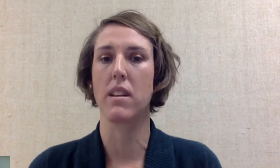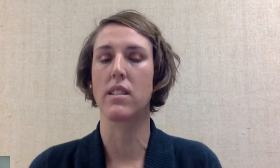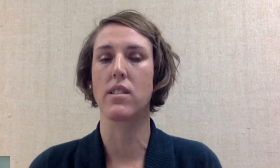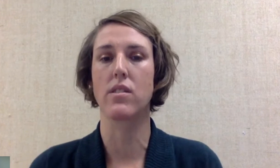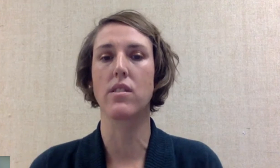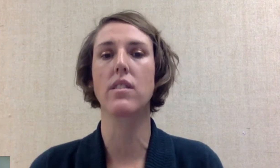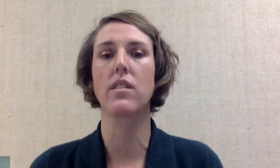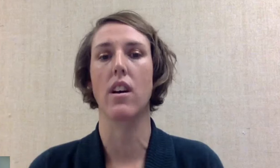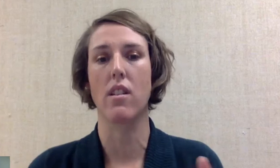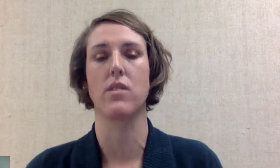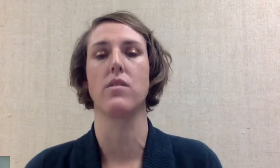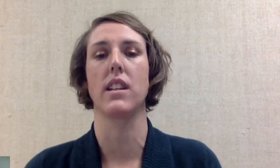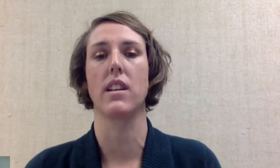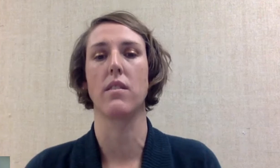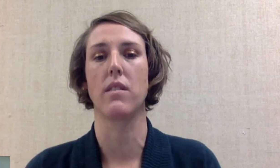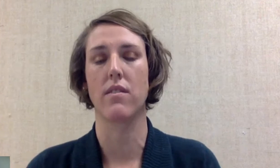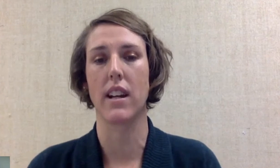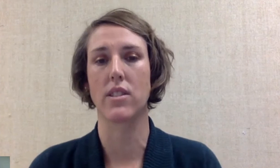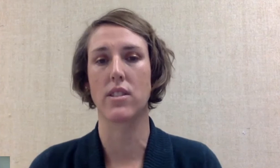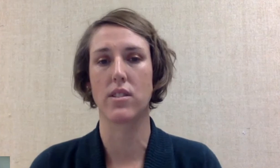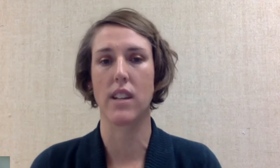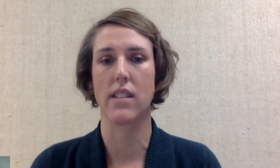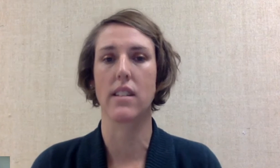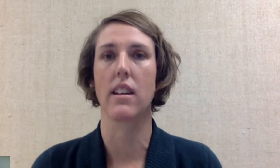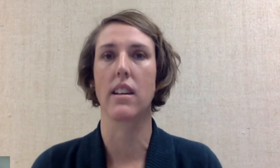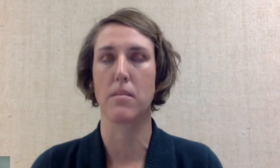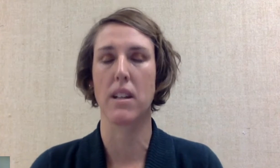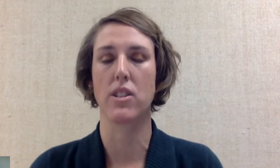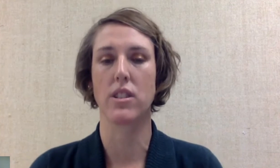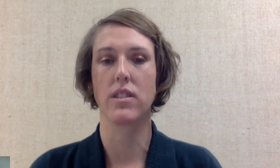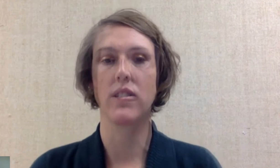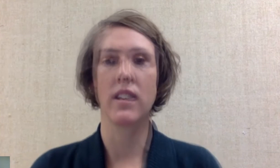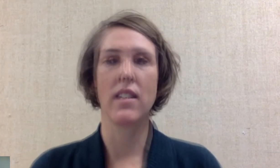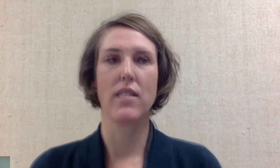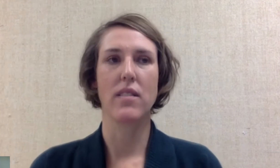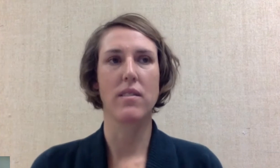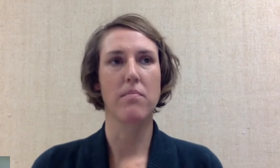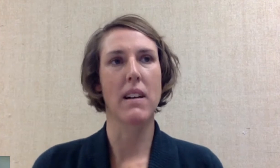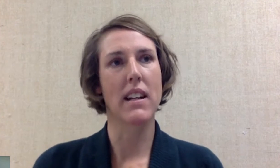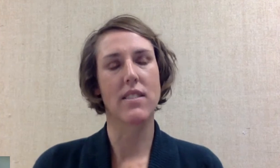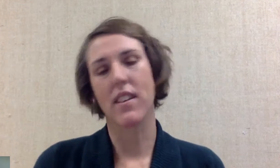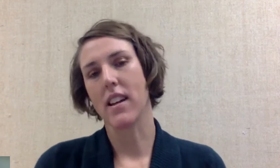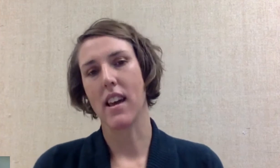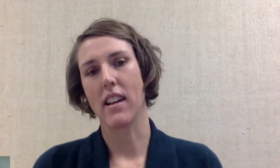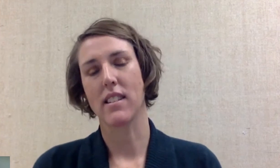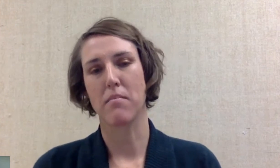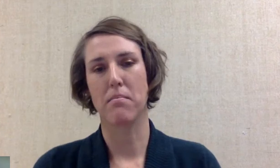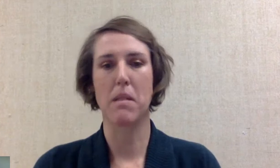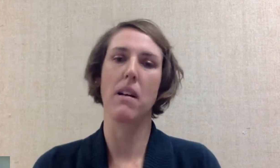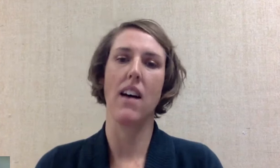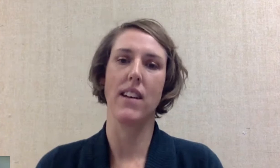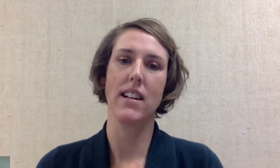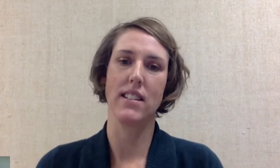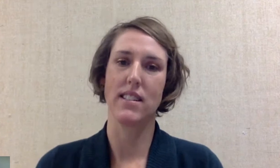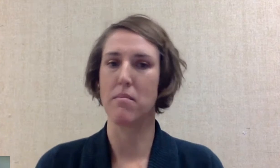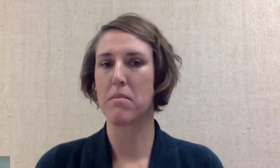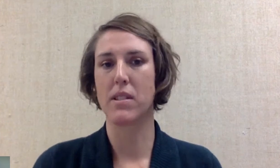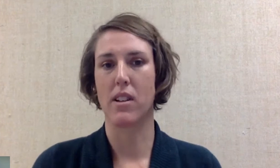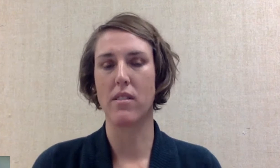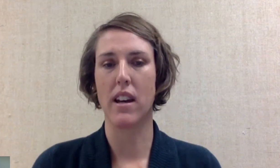being a student, you're not also dealing with the financial stress as much. Money is a funny thing. Some people have it and some people don't, and